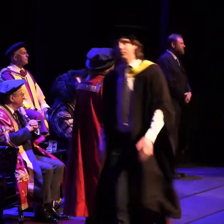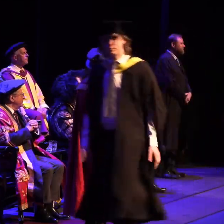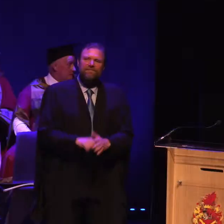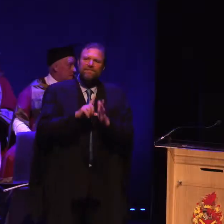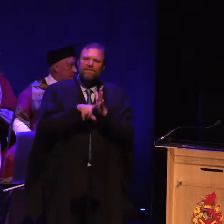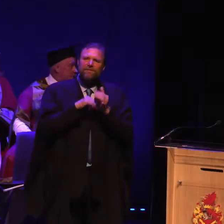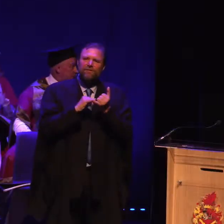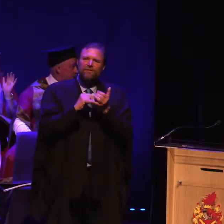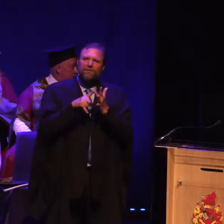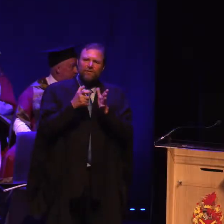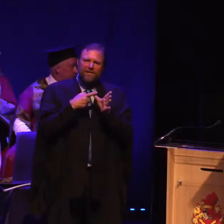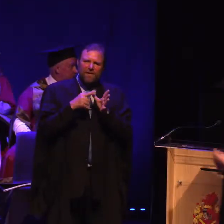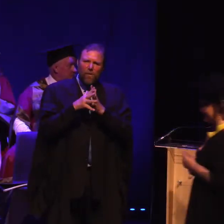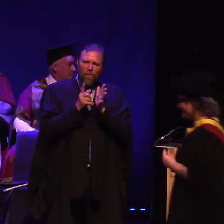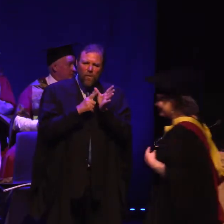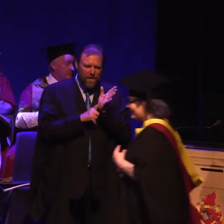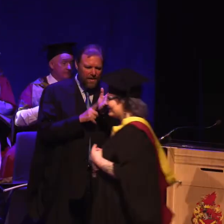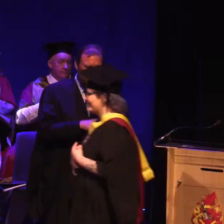Jessica Wall.